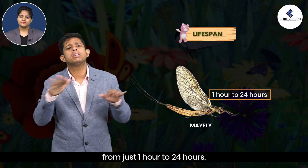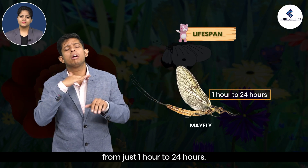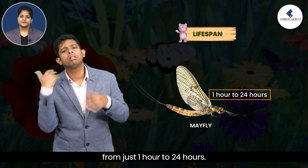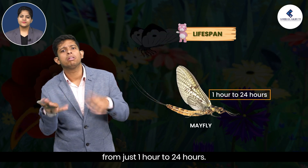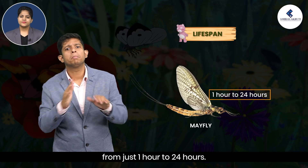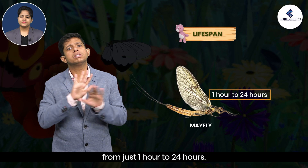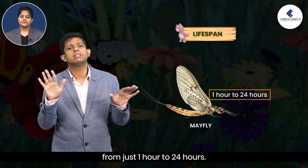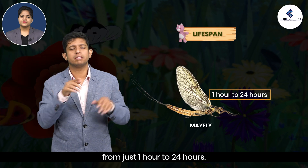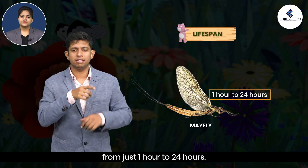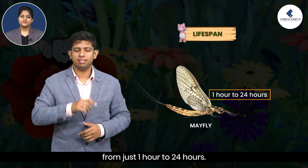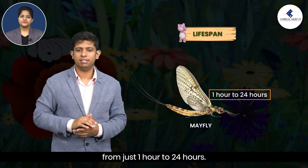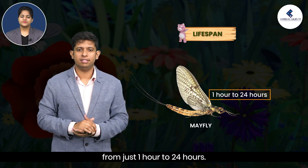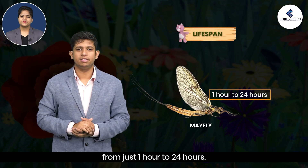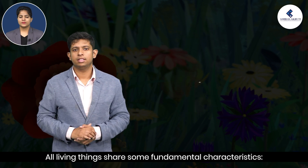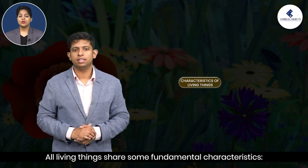hours.